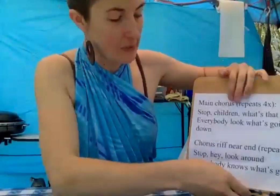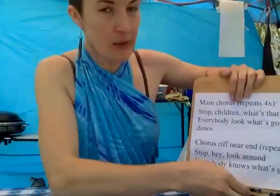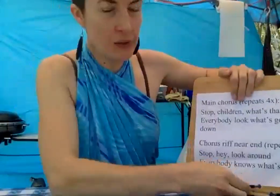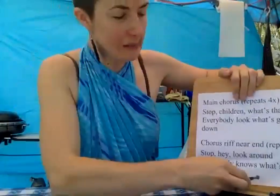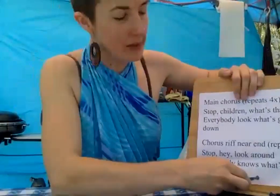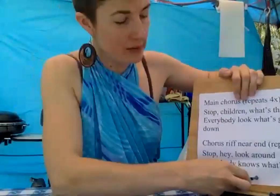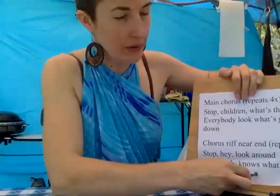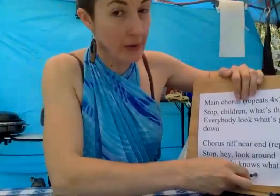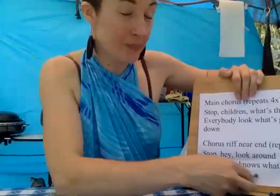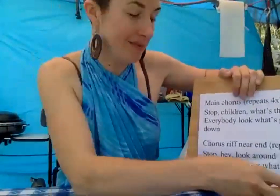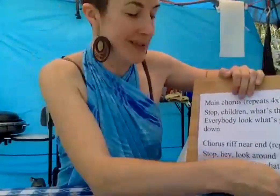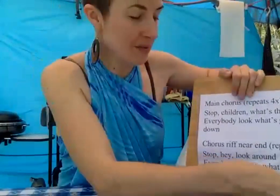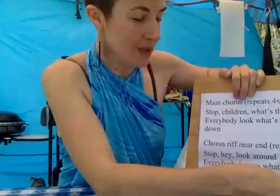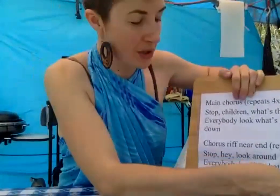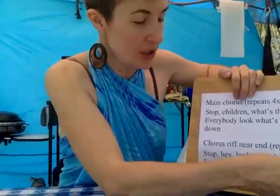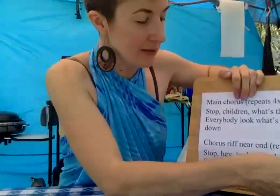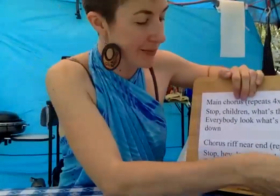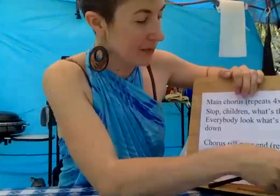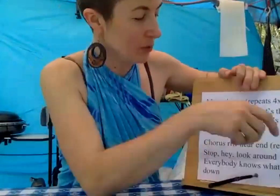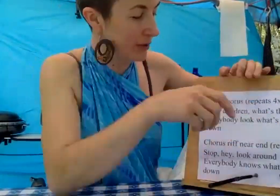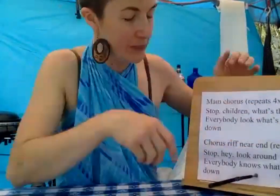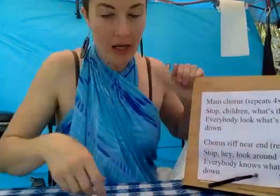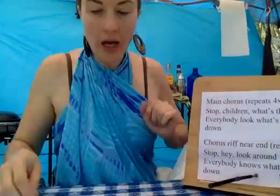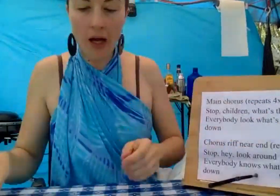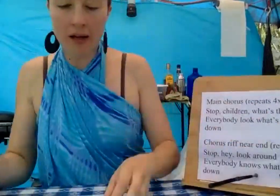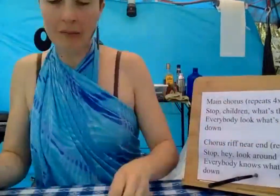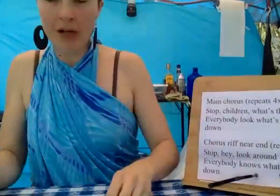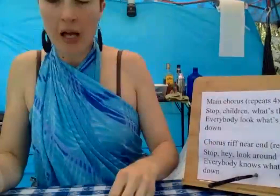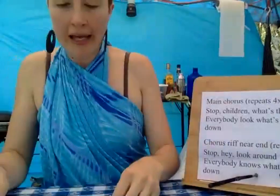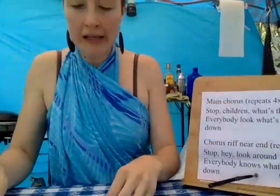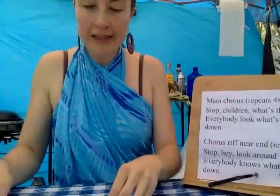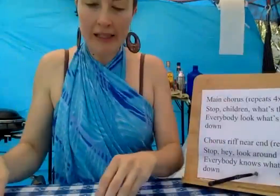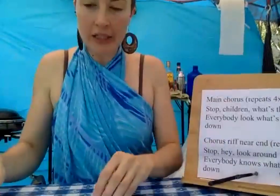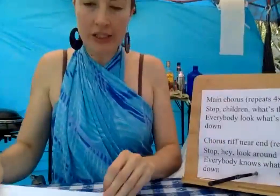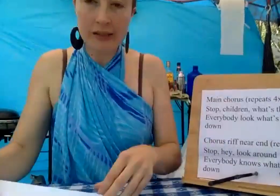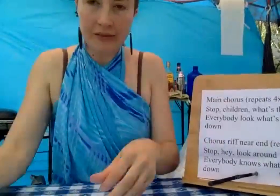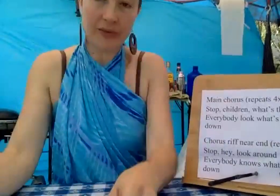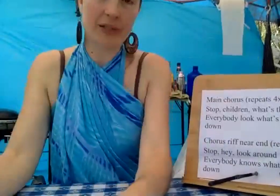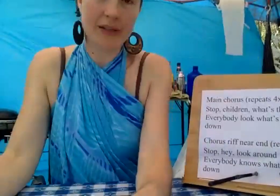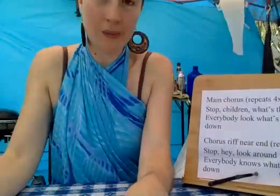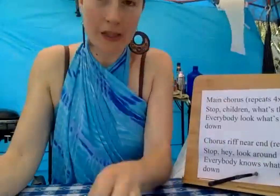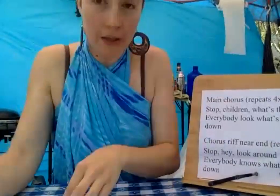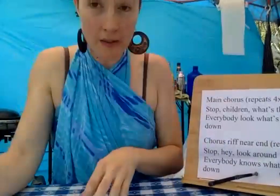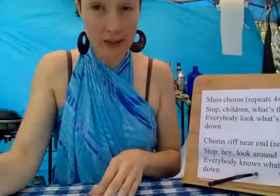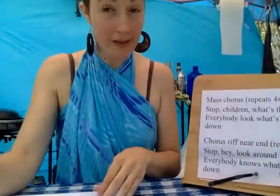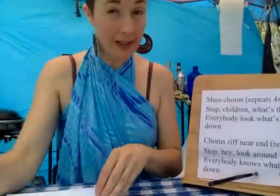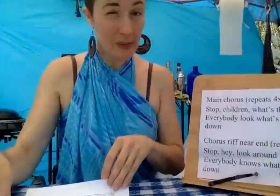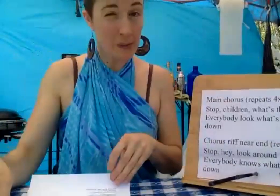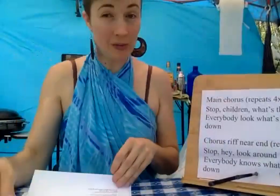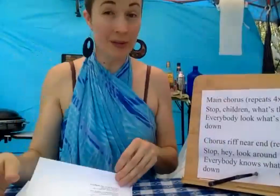will enjoy, but the grown-ups might appreciate even more. And the selection for this week, I also used it last week, but only